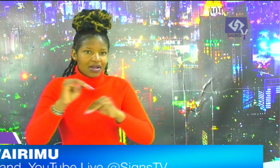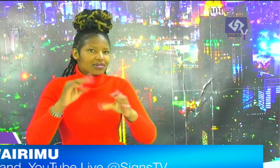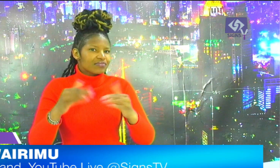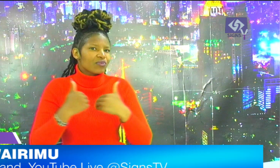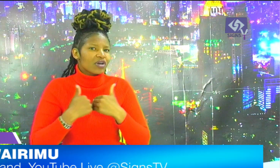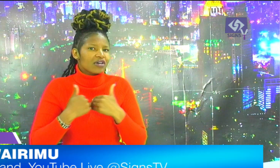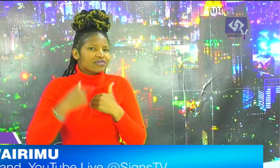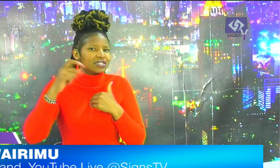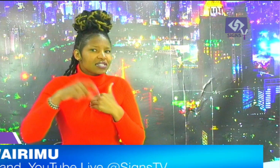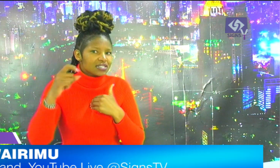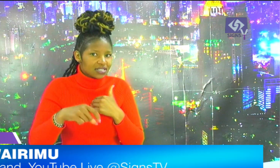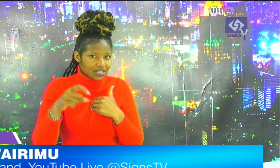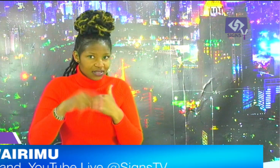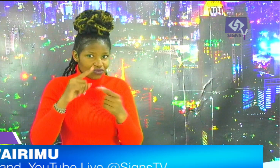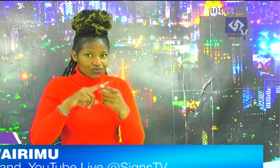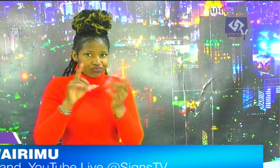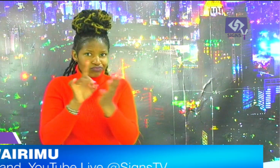unhelpful propaganda.